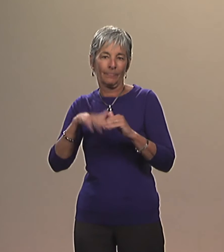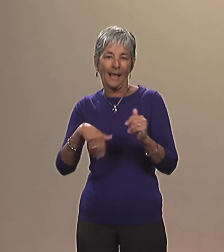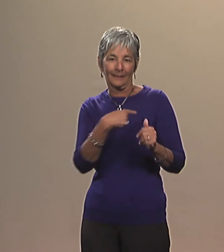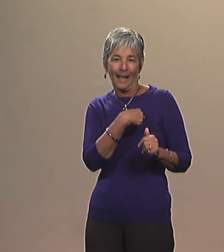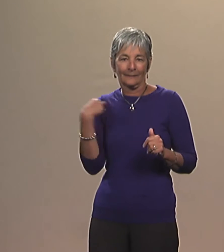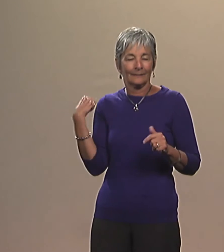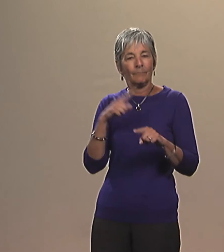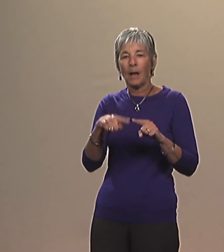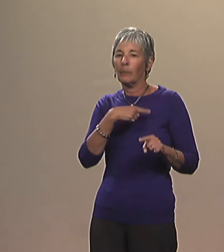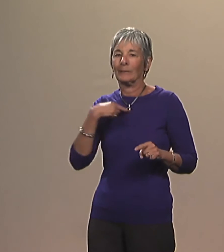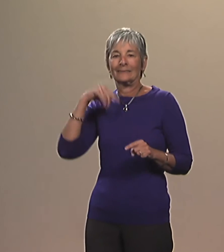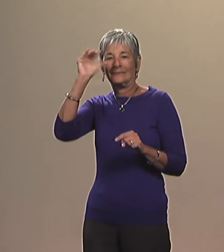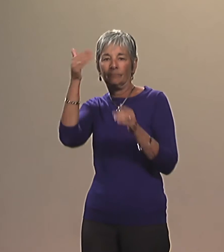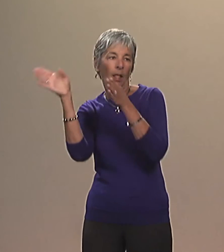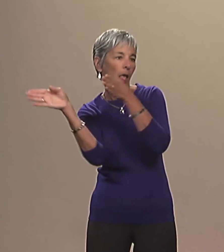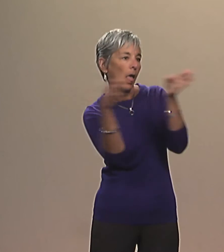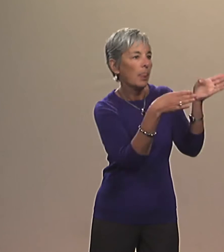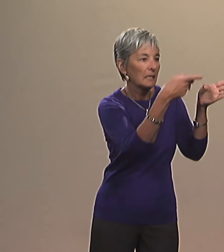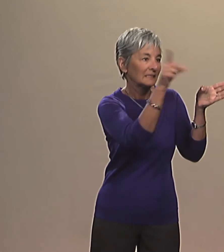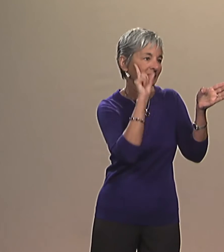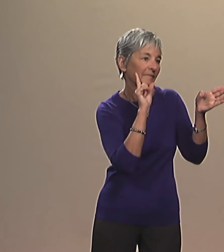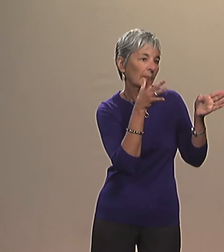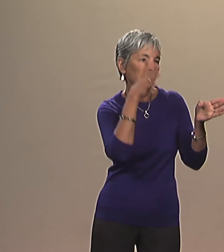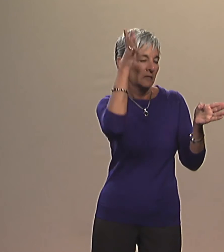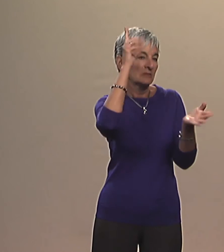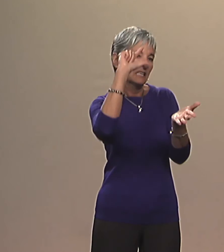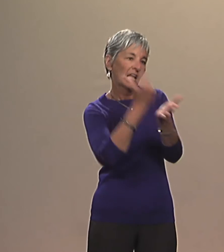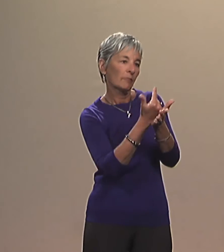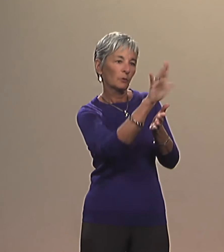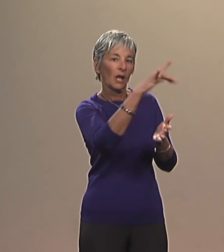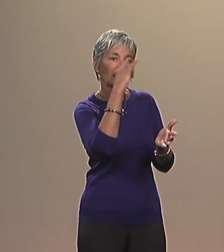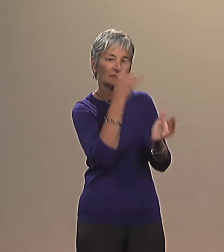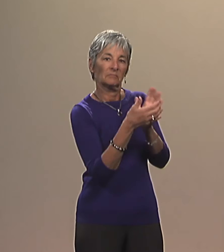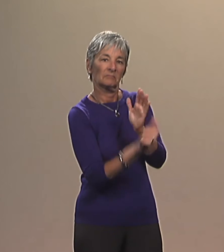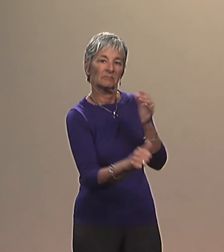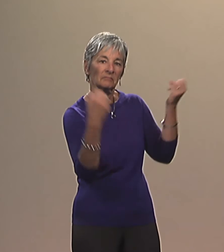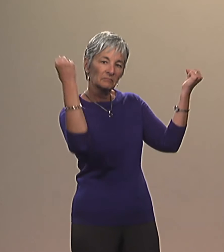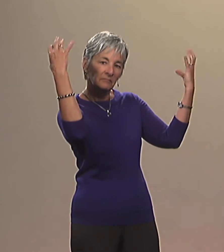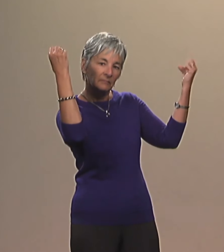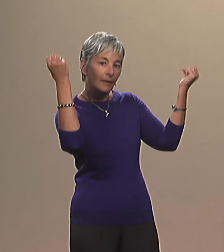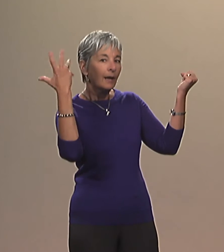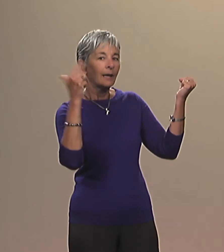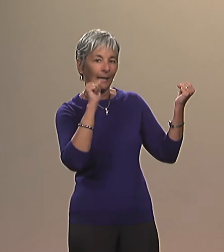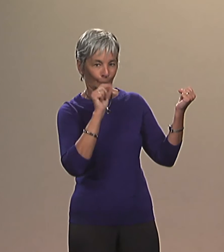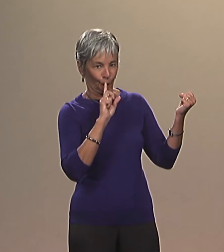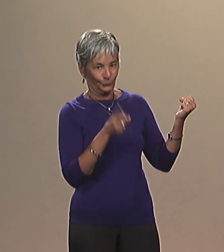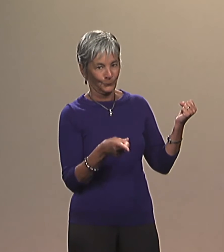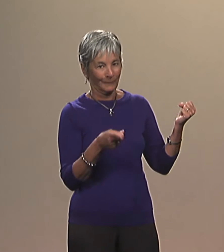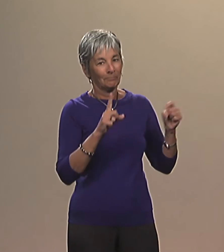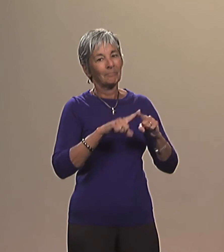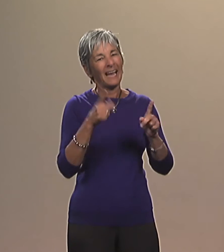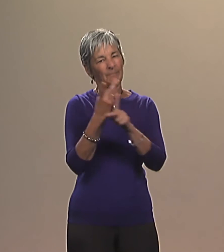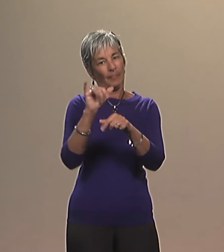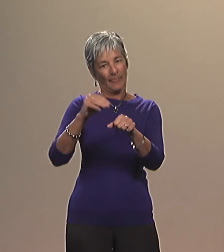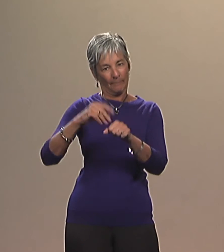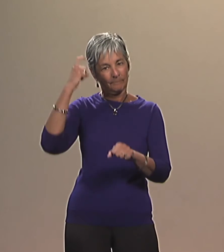are. We often focus just on the deaf parents, thinking that's a guarantee because the parents are skilled signers. It's not always true, so keep that in